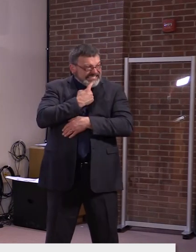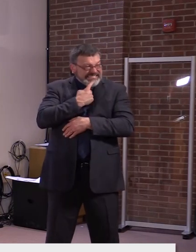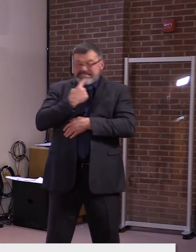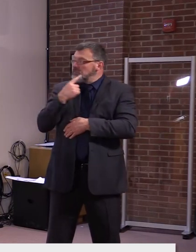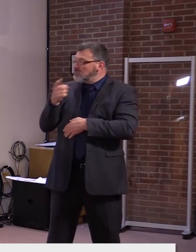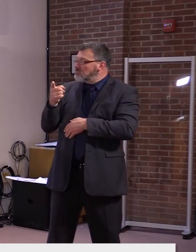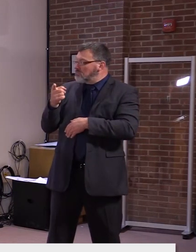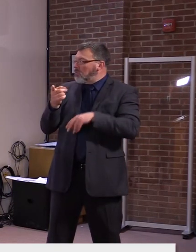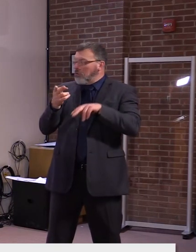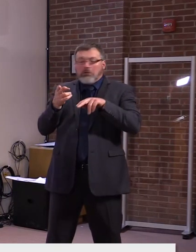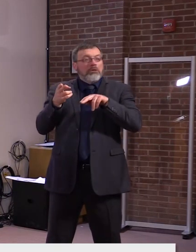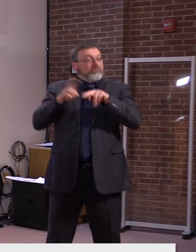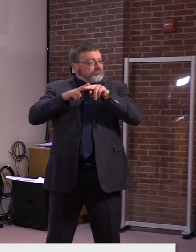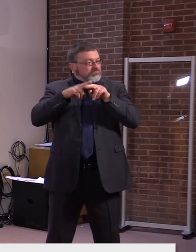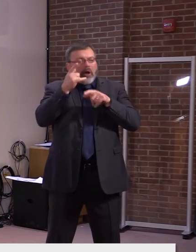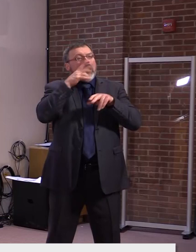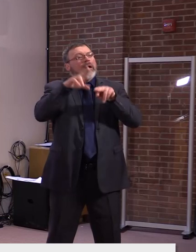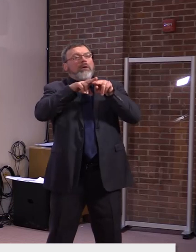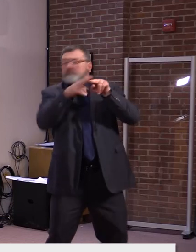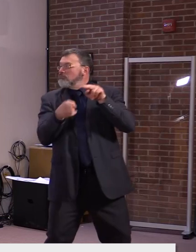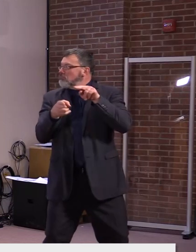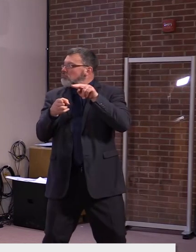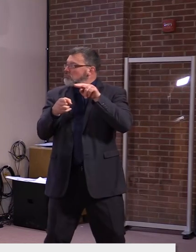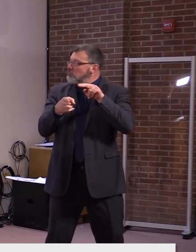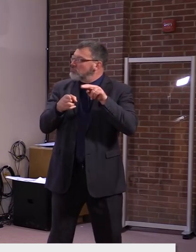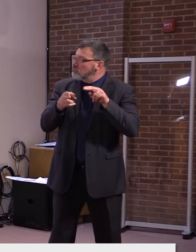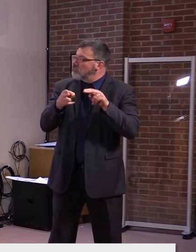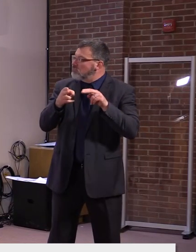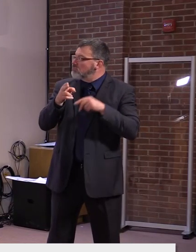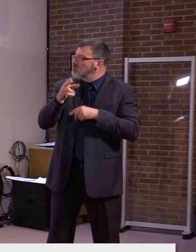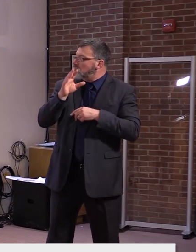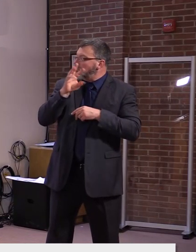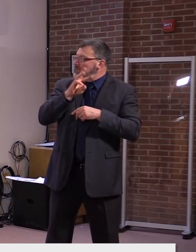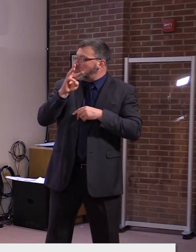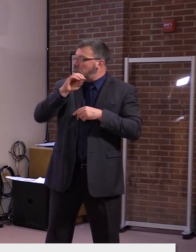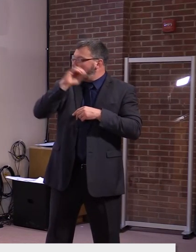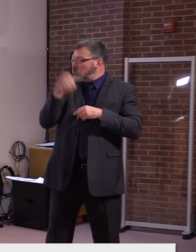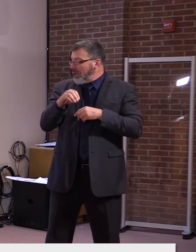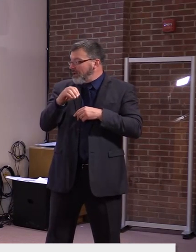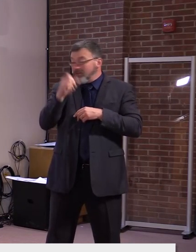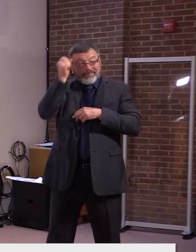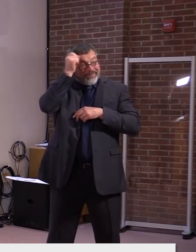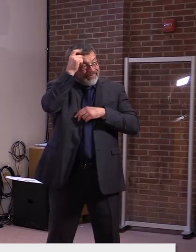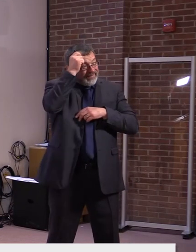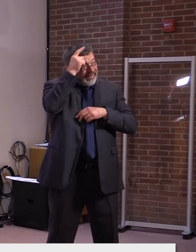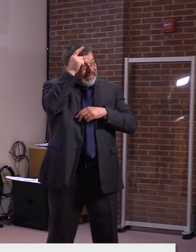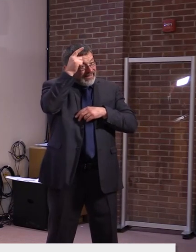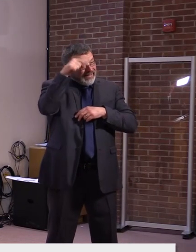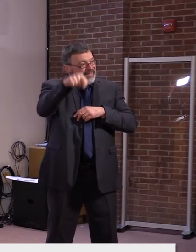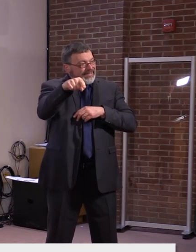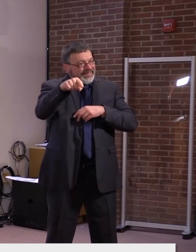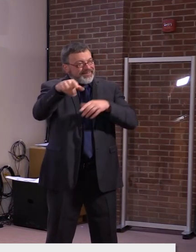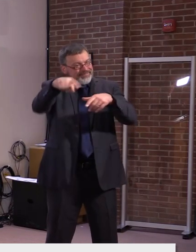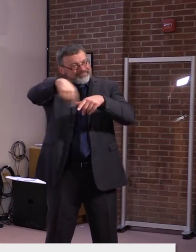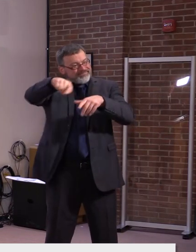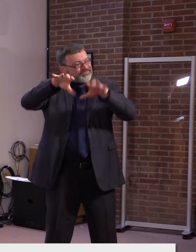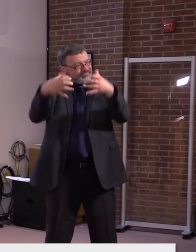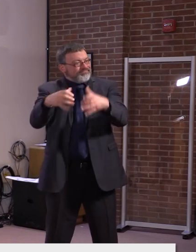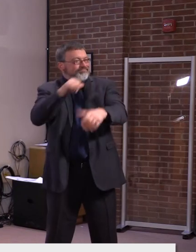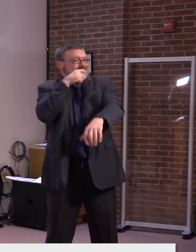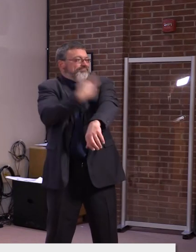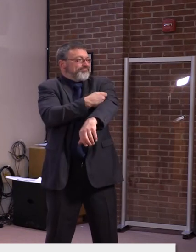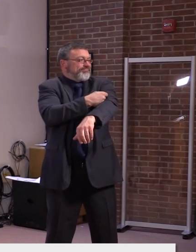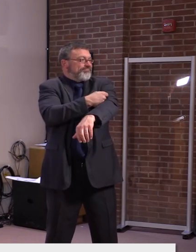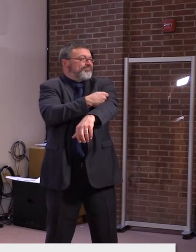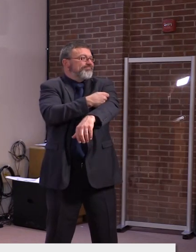a very similar story in that 66% of them that are requiring critical care are coming from the population that's